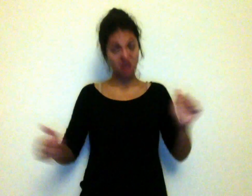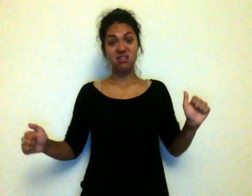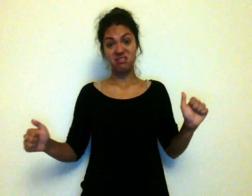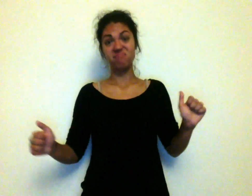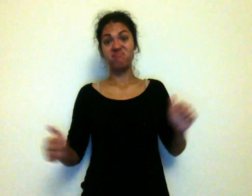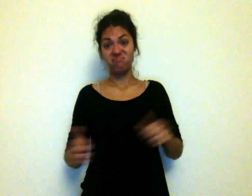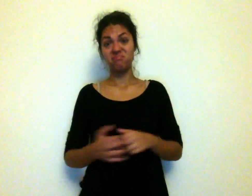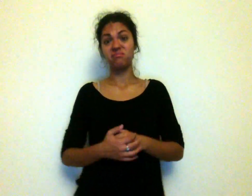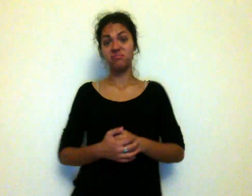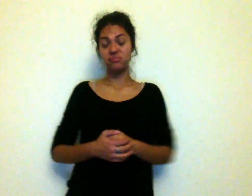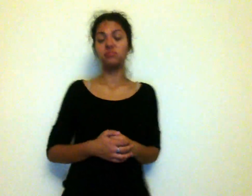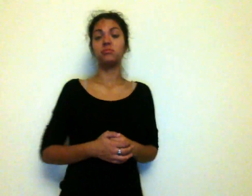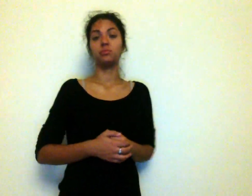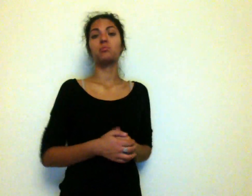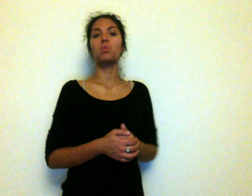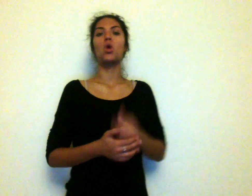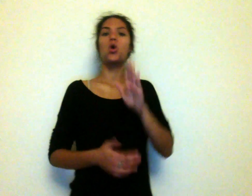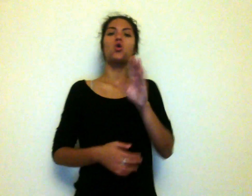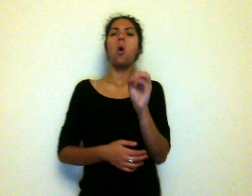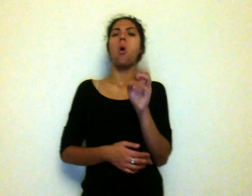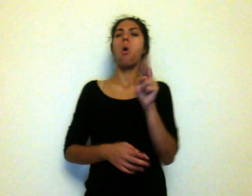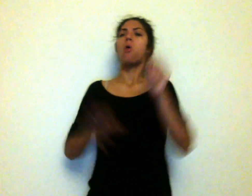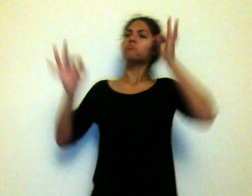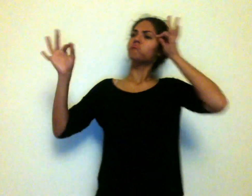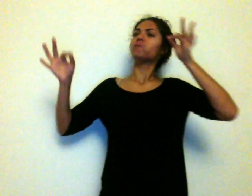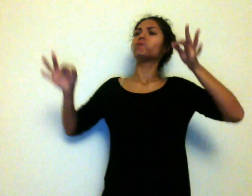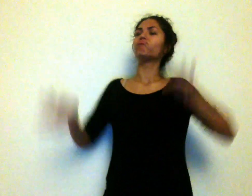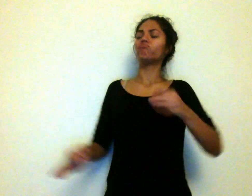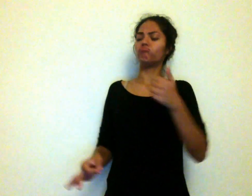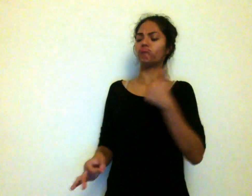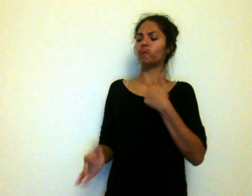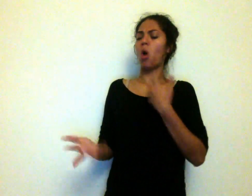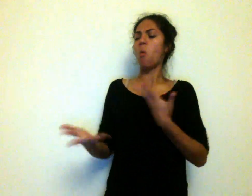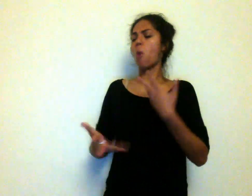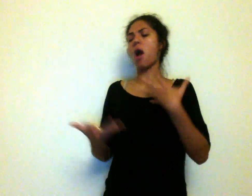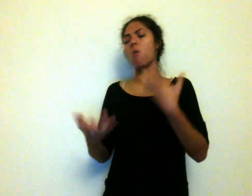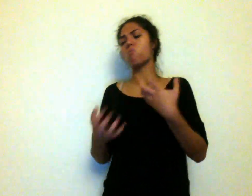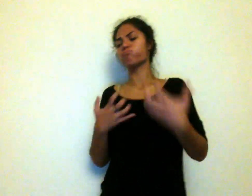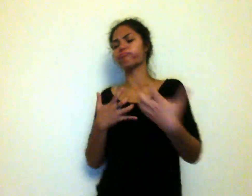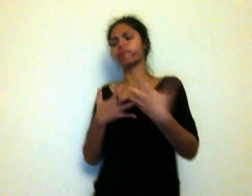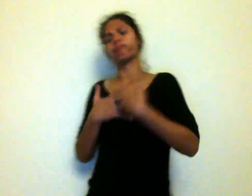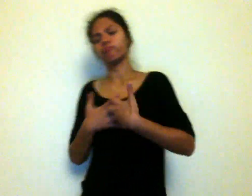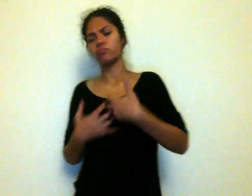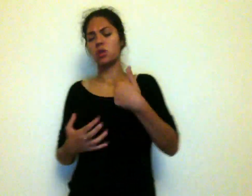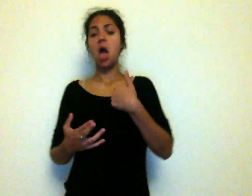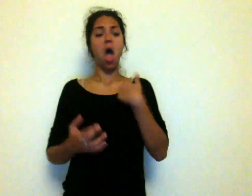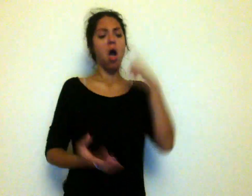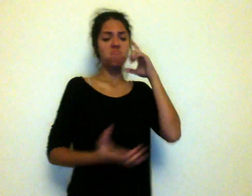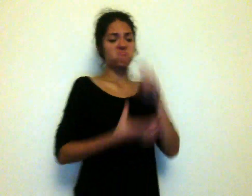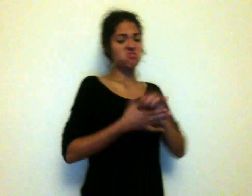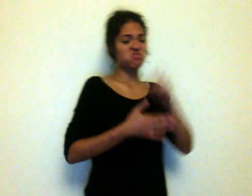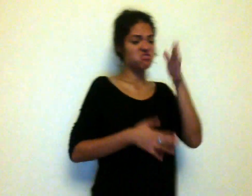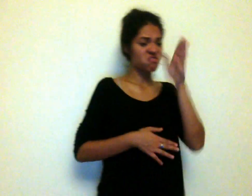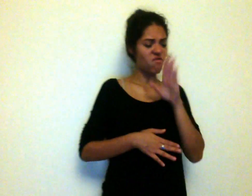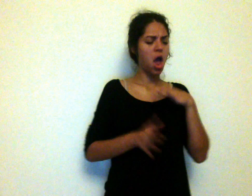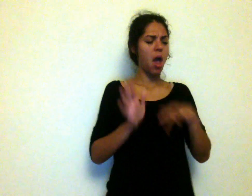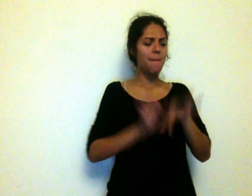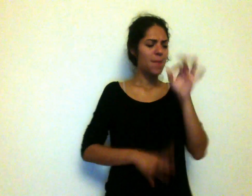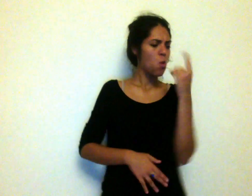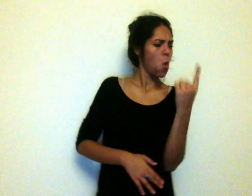where you're part of a non-personal absolute reality, all the way down to a kind of a theism where one God